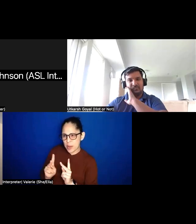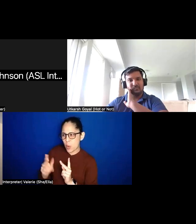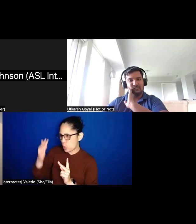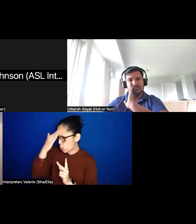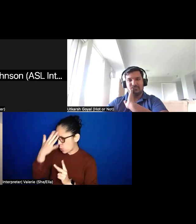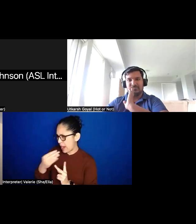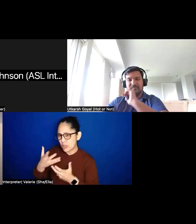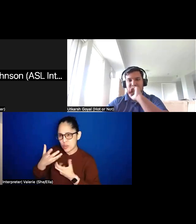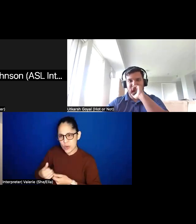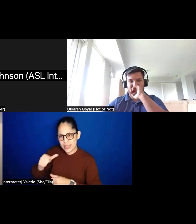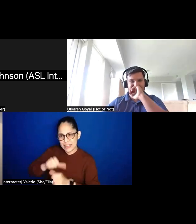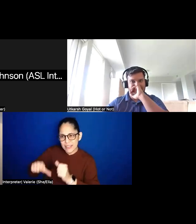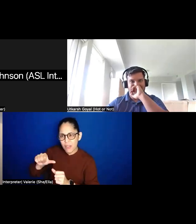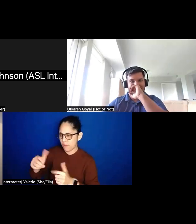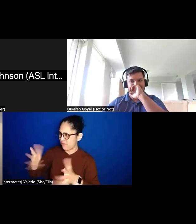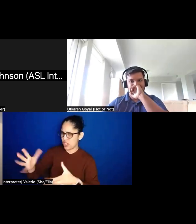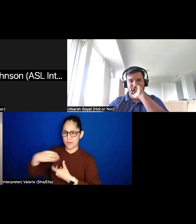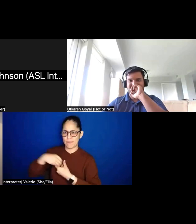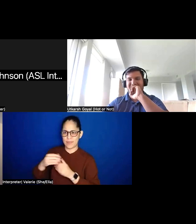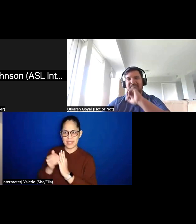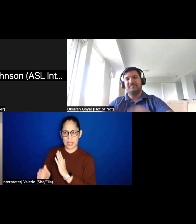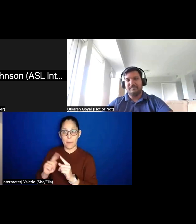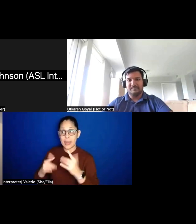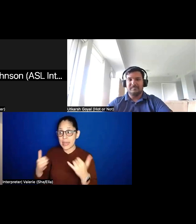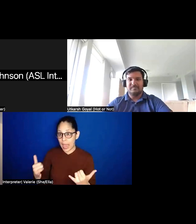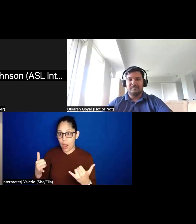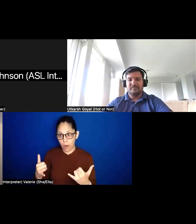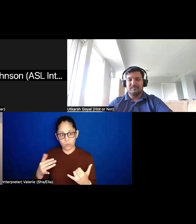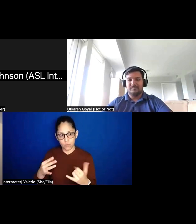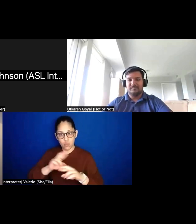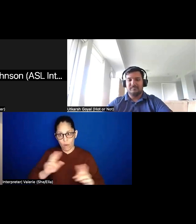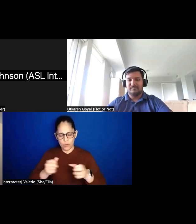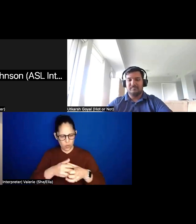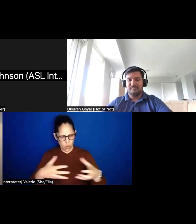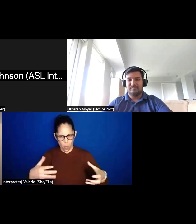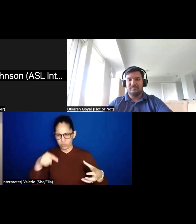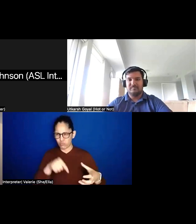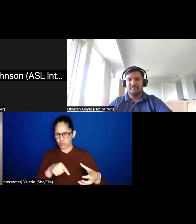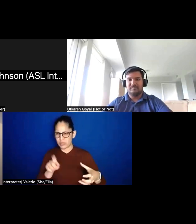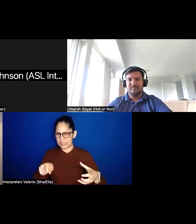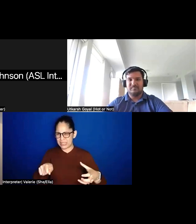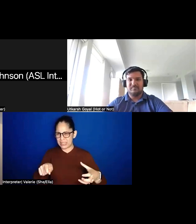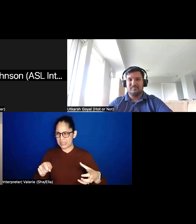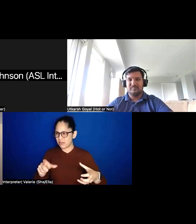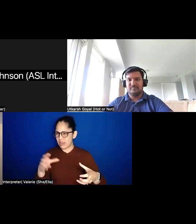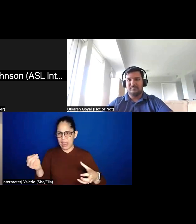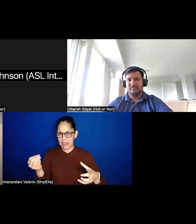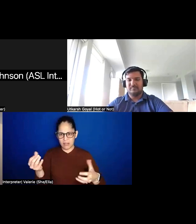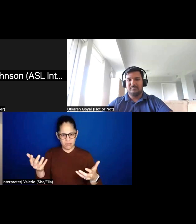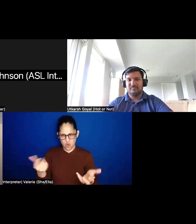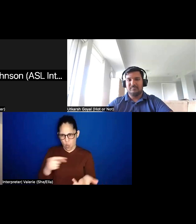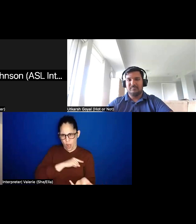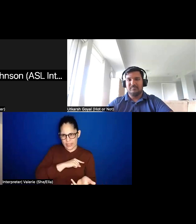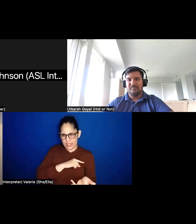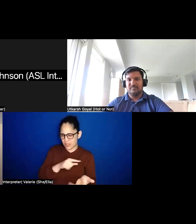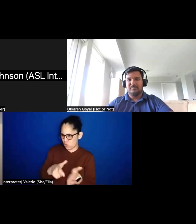set. But now this next phase of growing, what is it you're going to both need and look for in how to